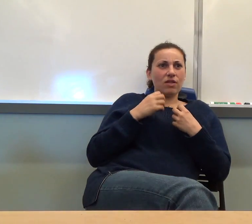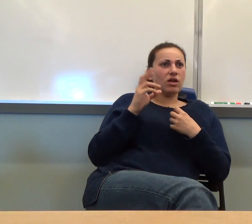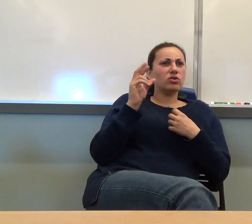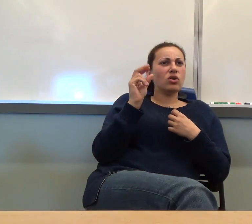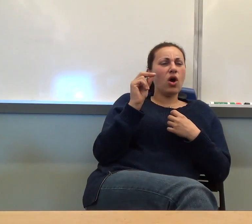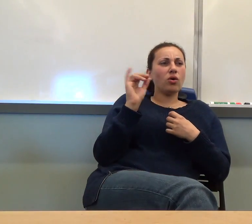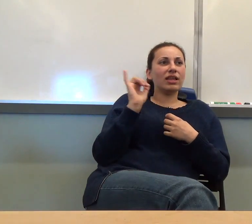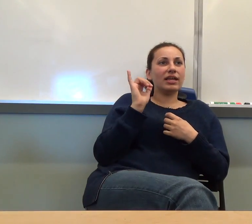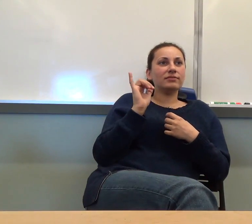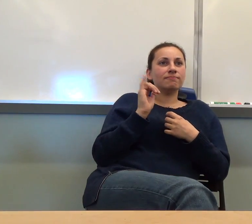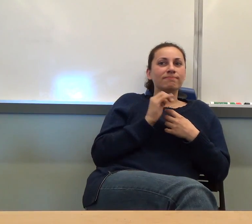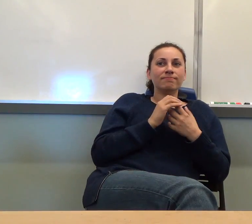Yeah, I will.